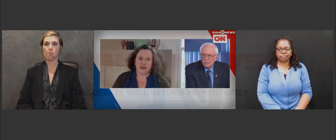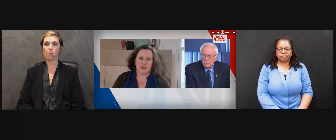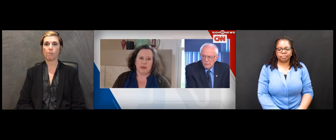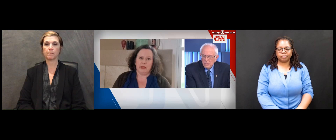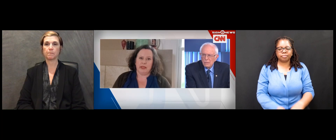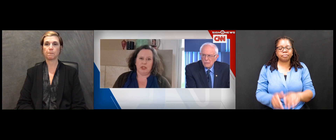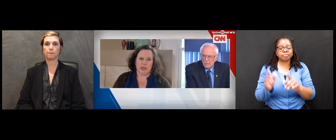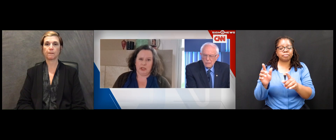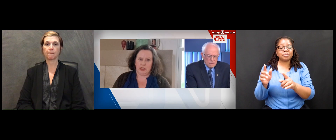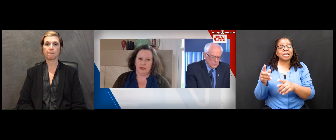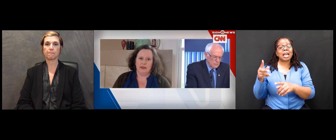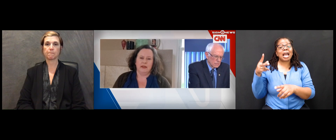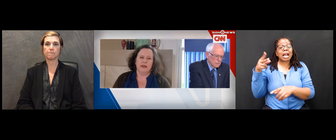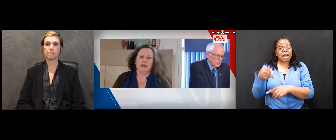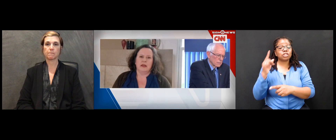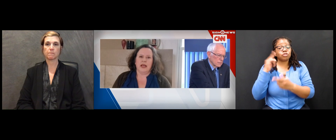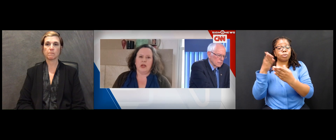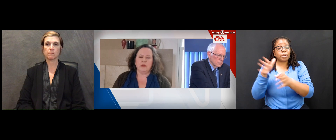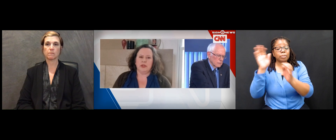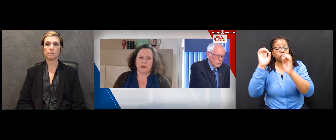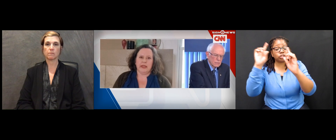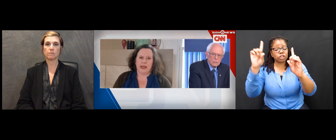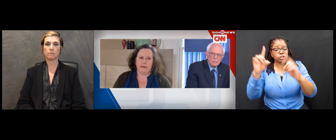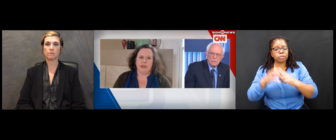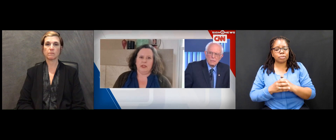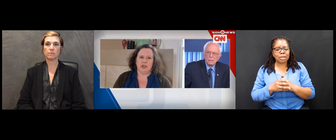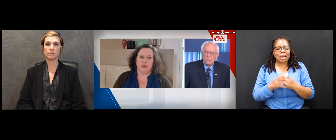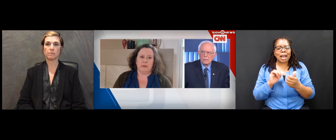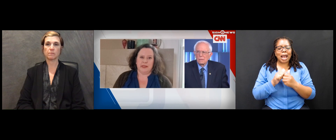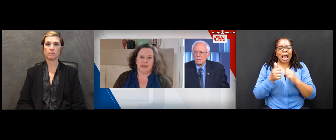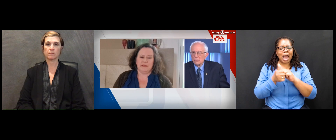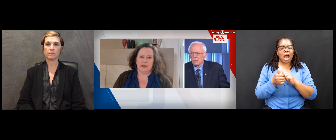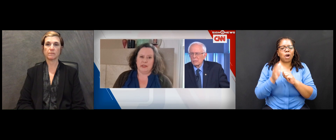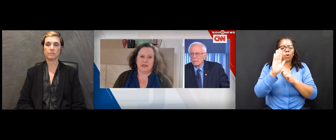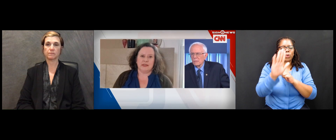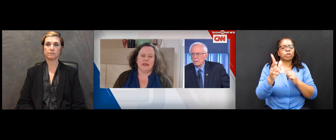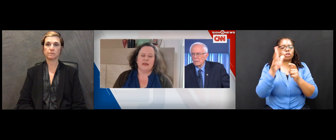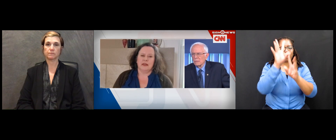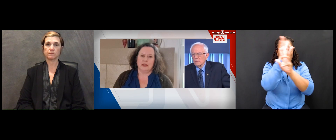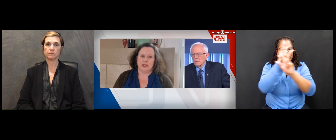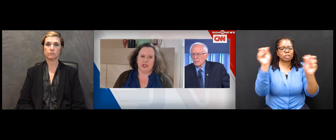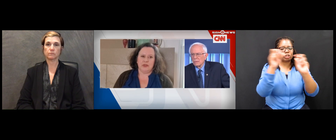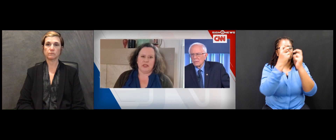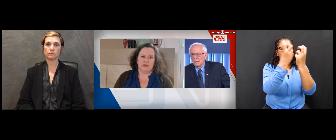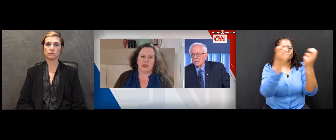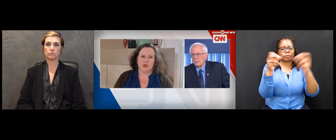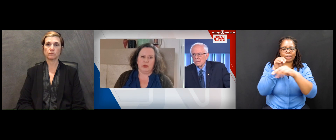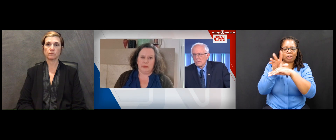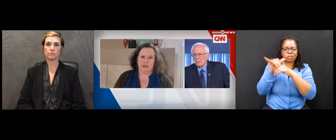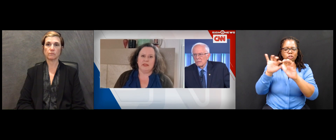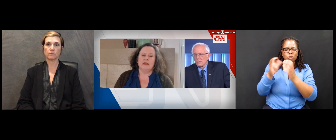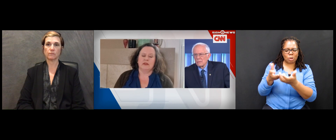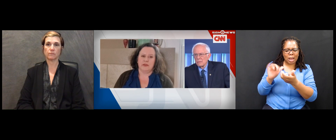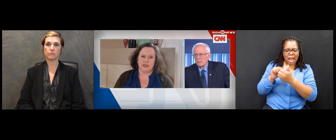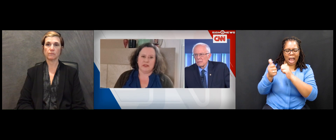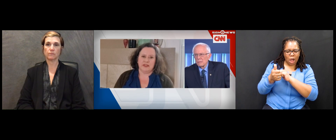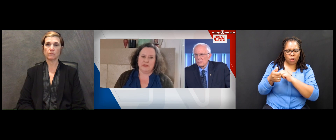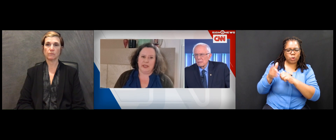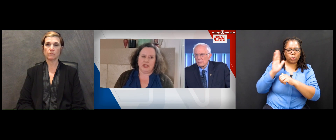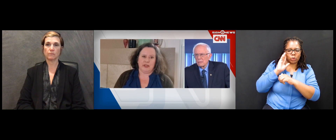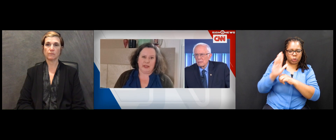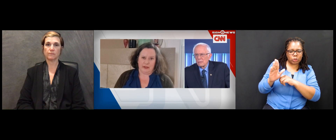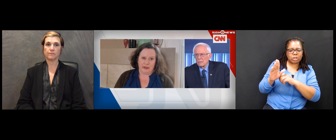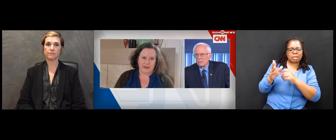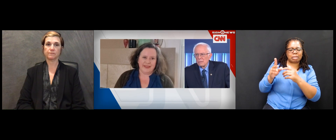cuts and cuts to public education. How will your cabinet ensure the best advice on issues that affect women's physical